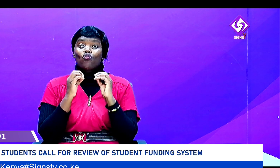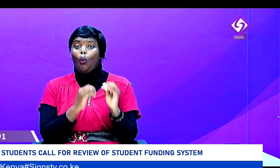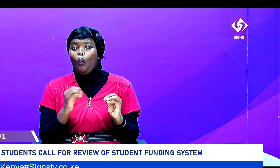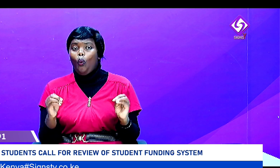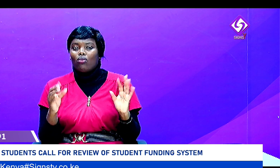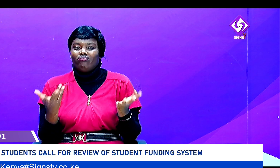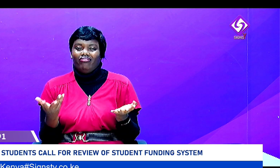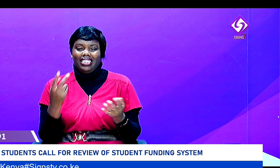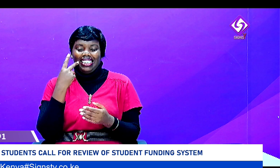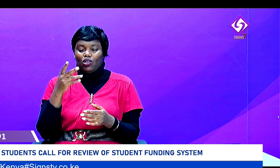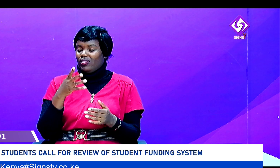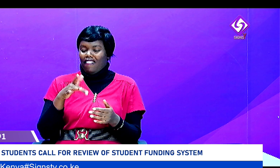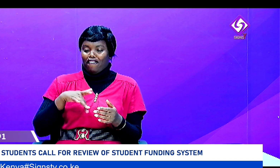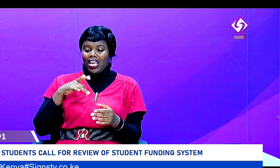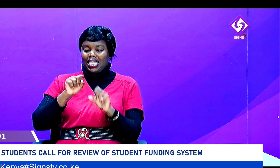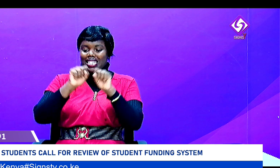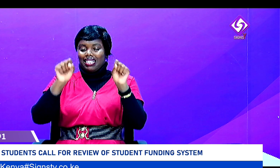left out of the system.